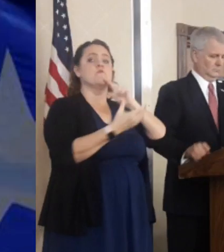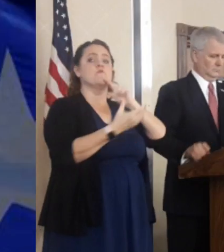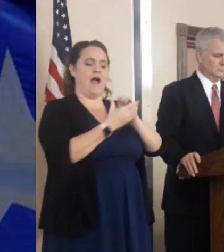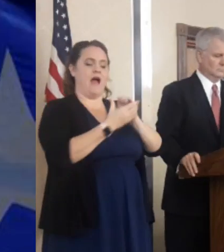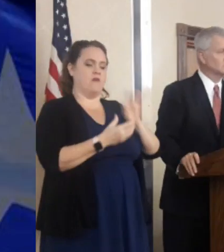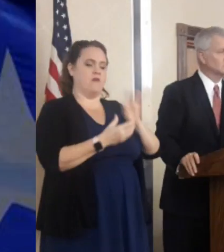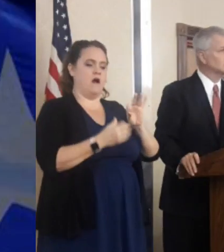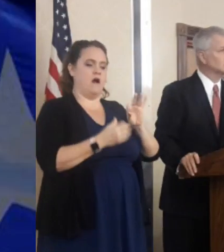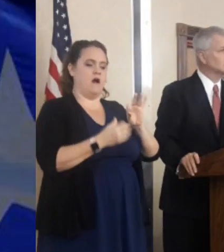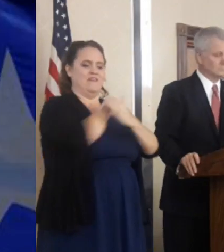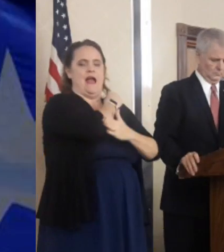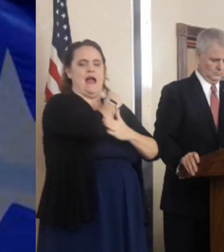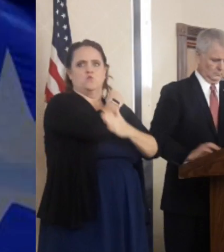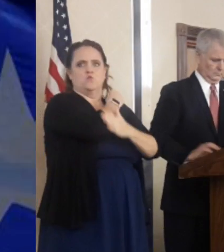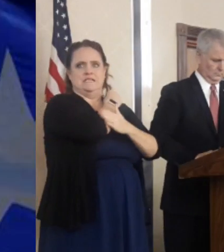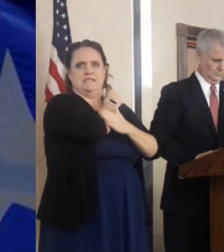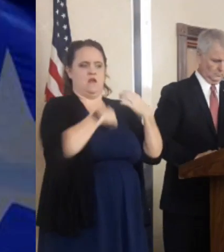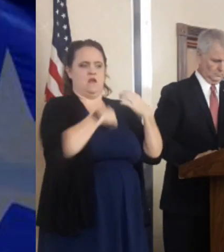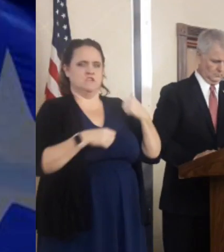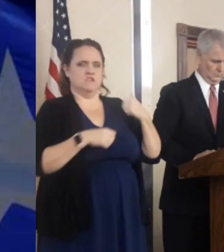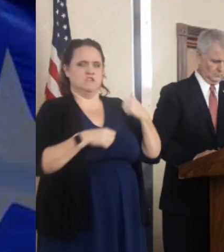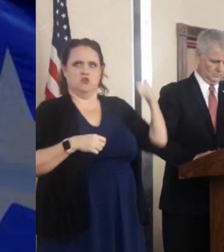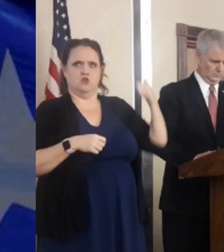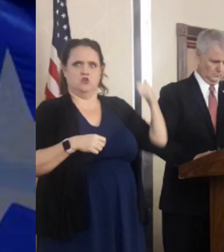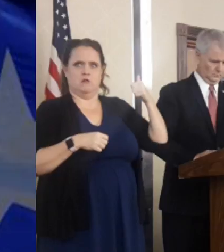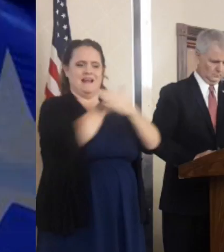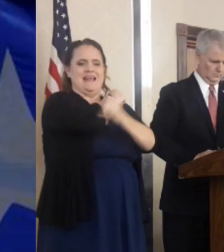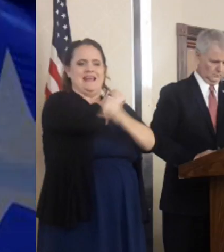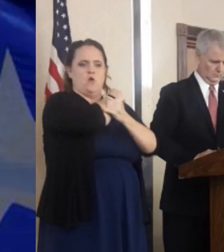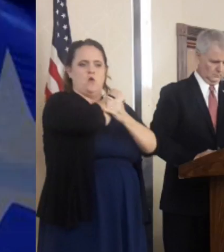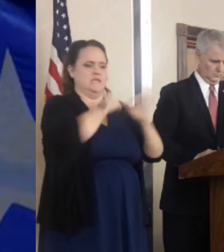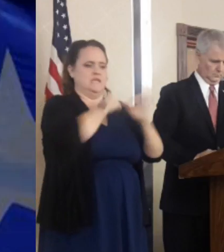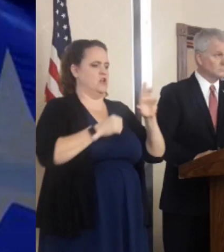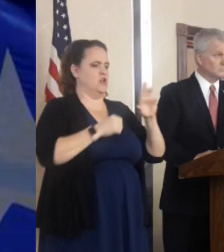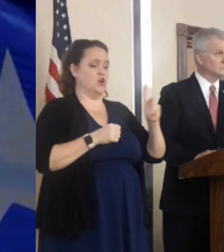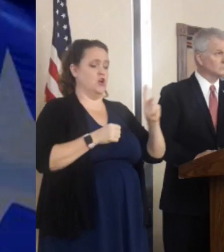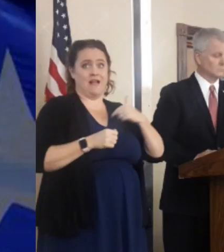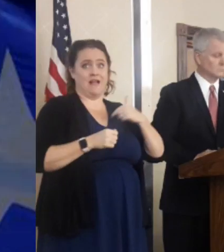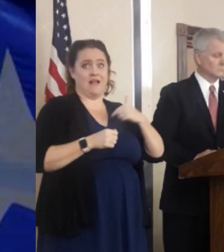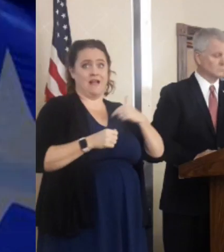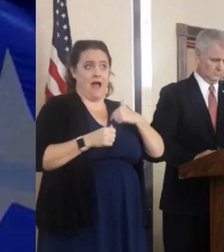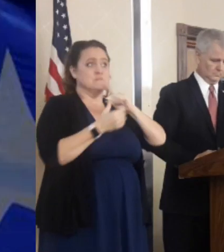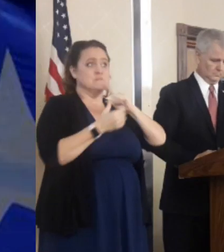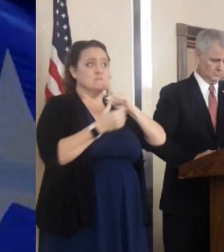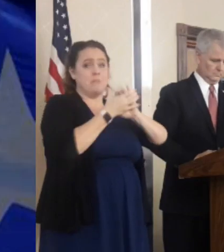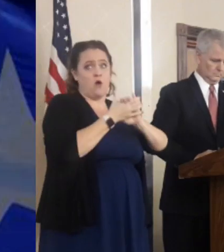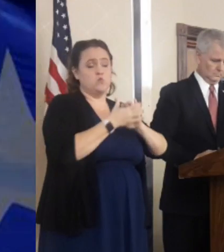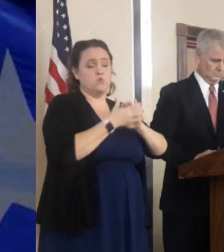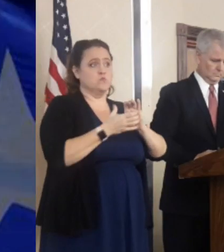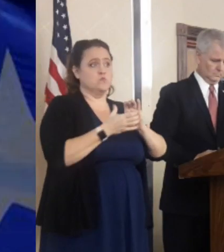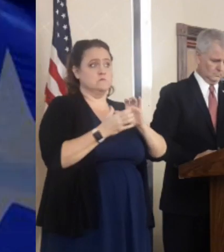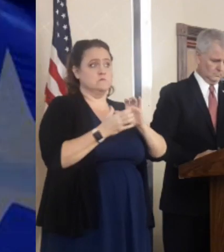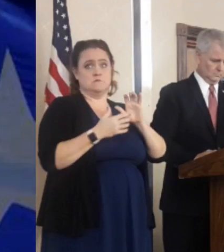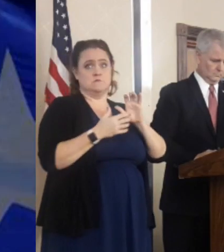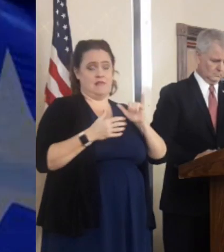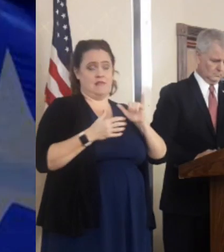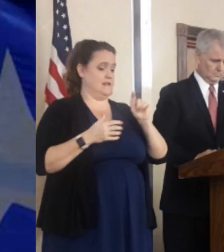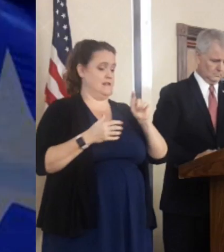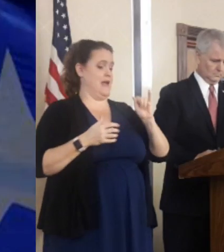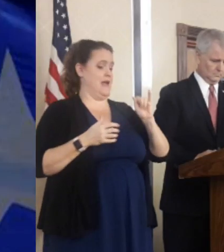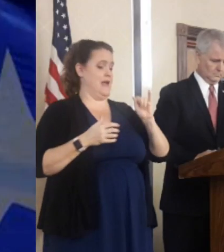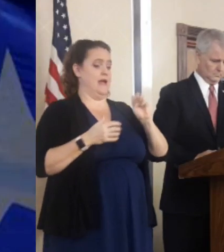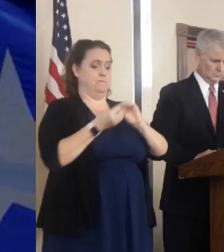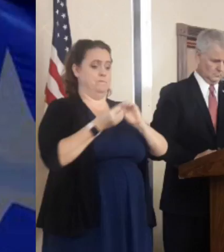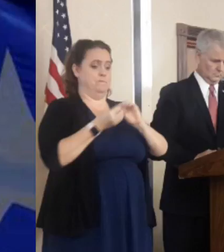Harris County. And as that means that I am the spouse in item 3. And I will